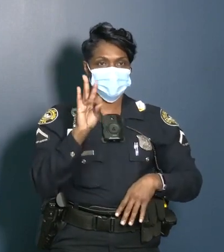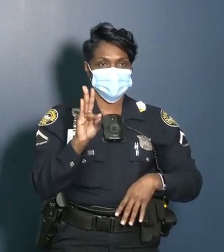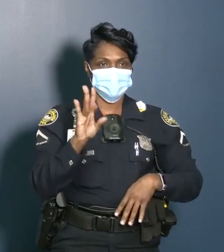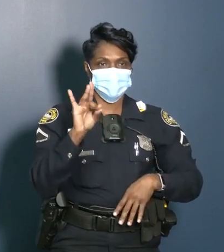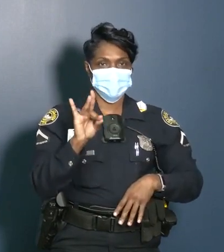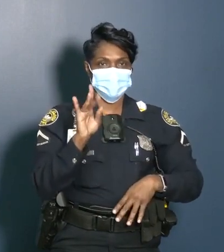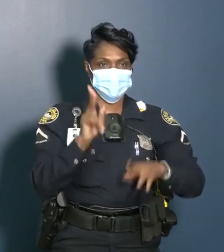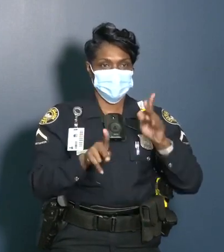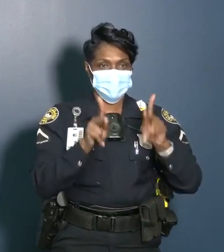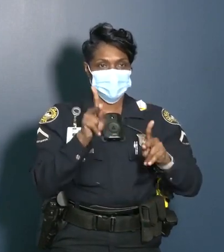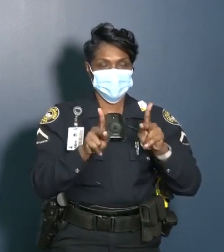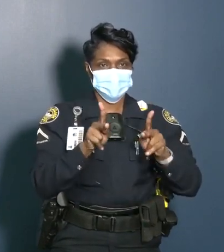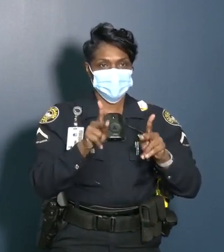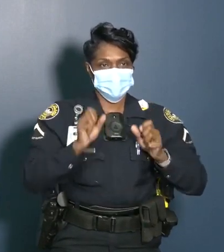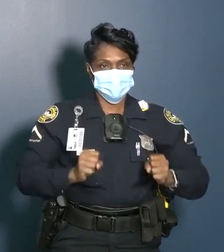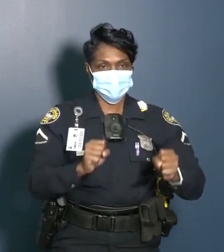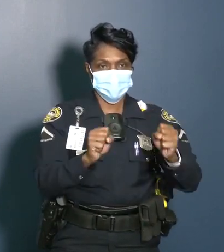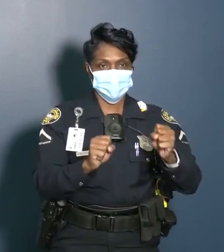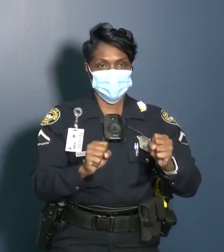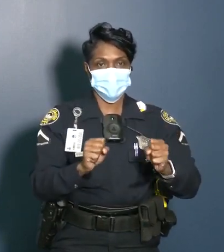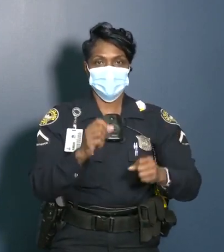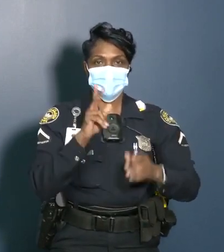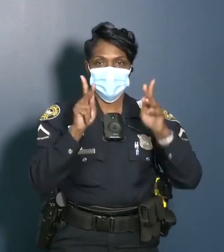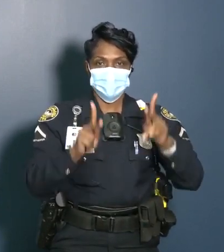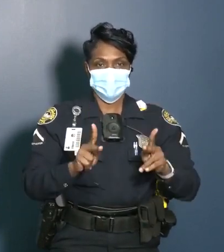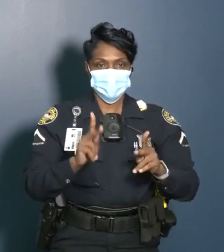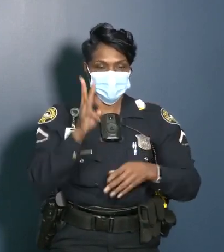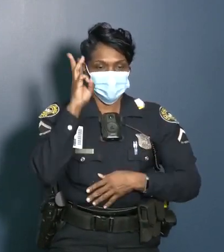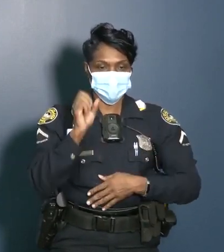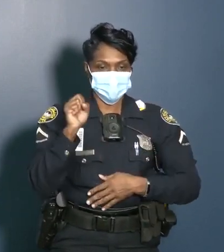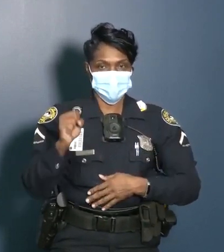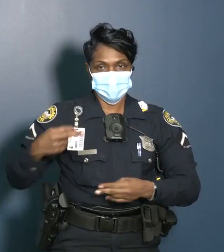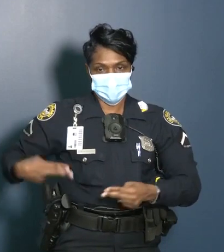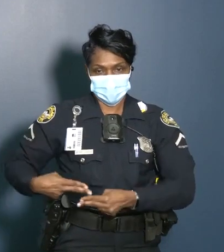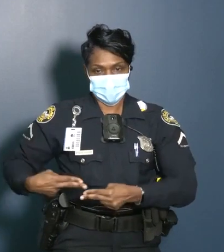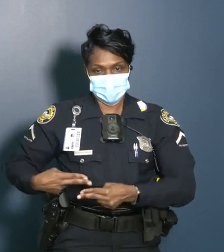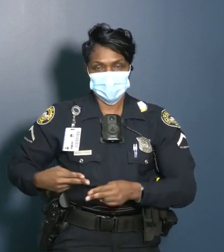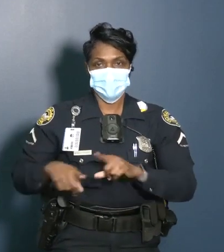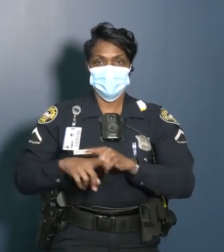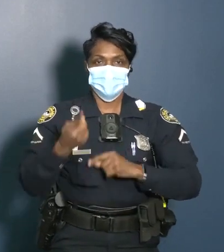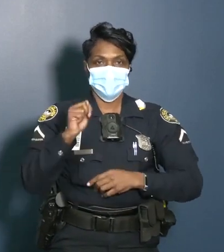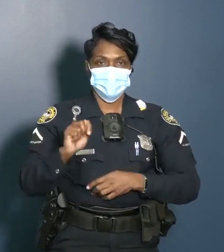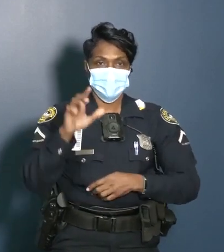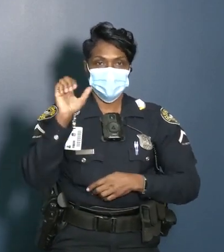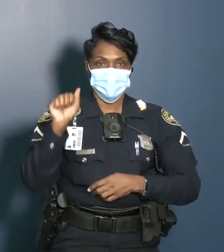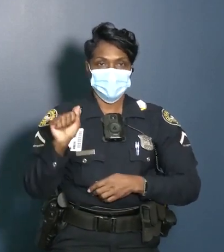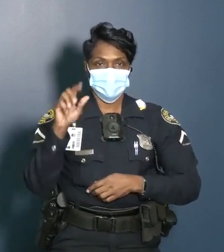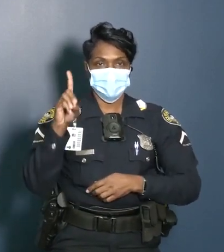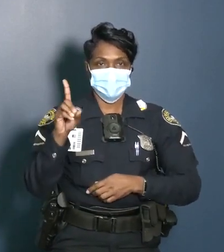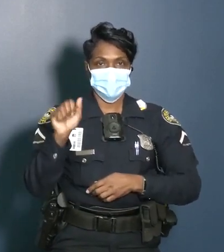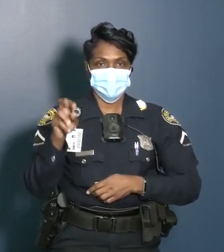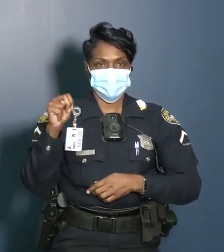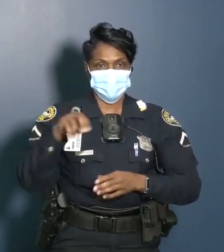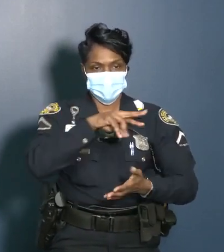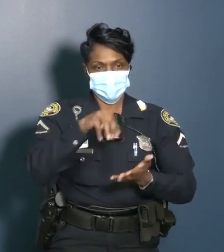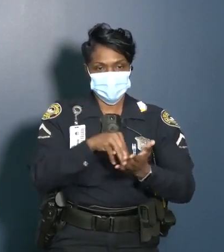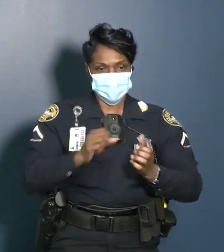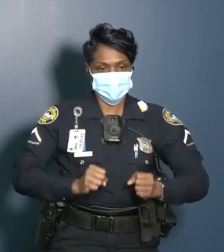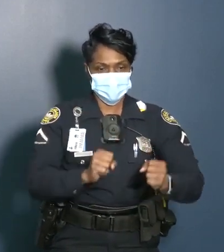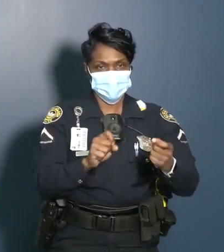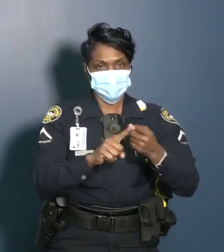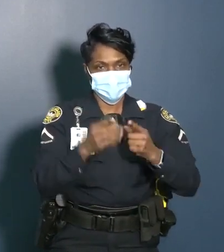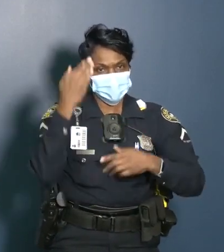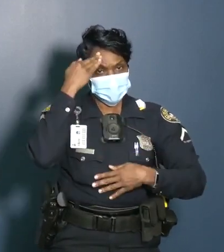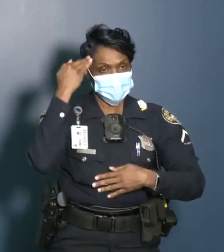Street. Officers responded to a person shot call and located the victim, Mr. James Adams, in the middle of the street with a gunshot wound to the